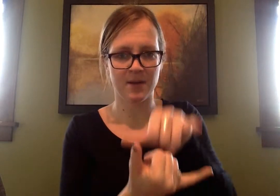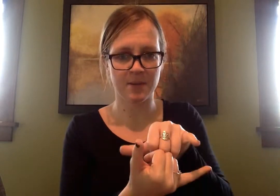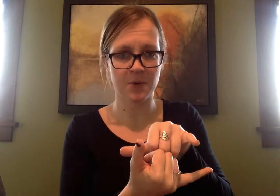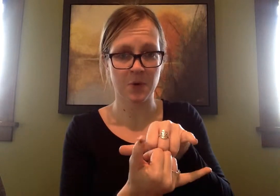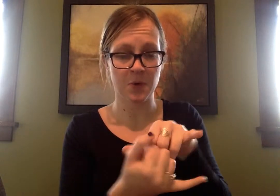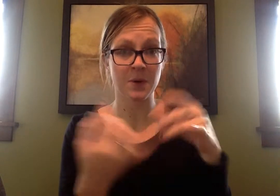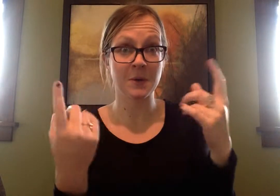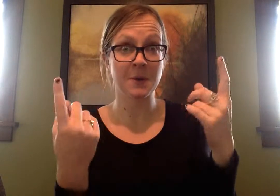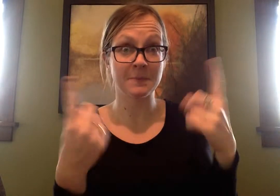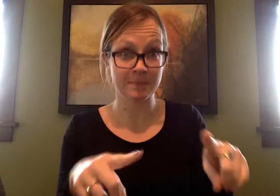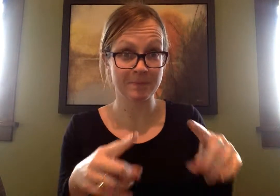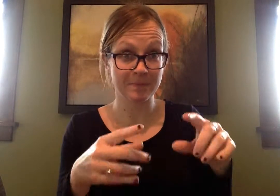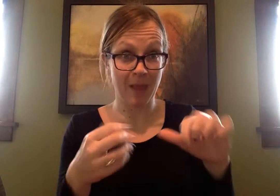truck.